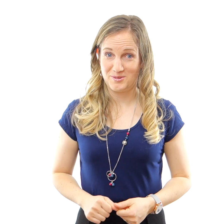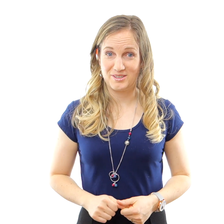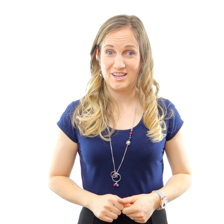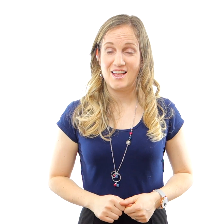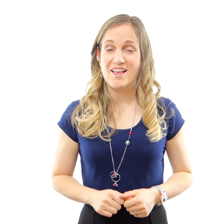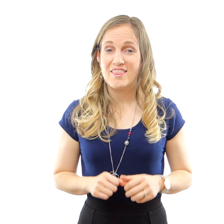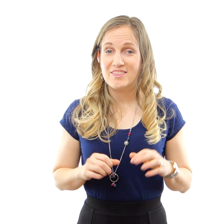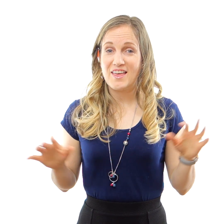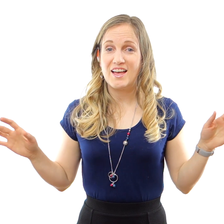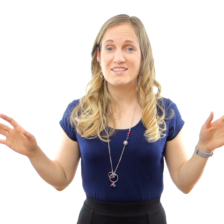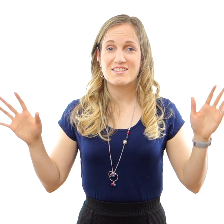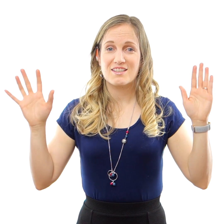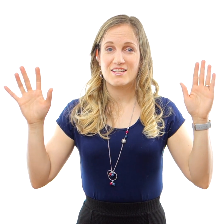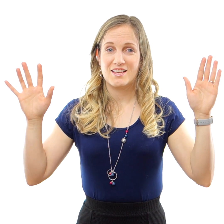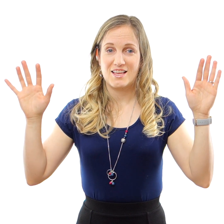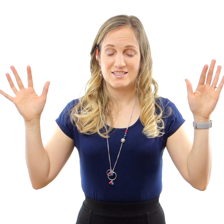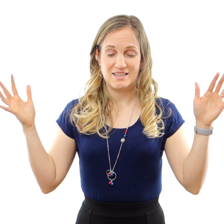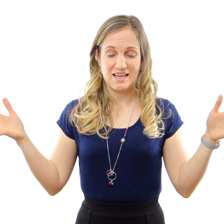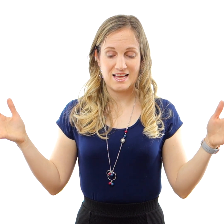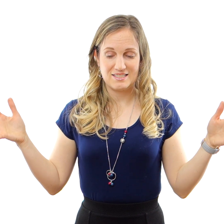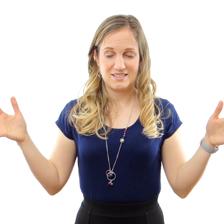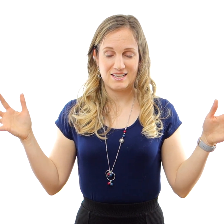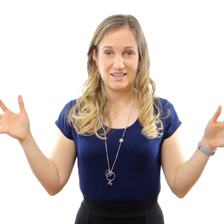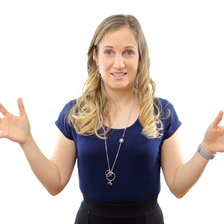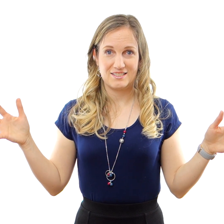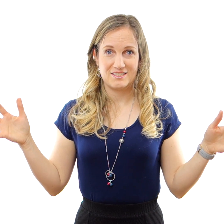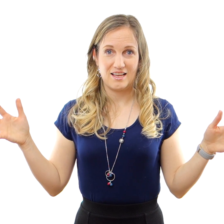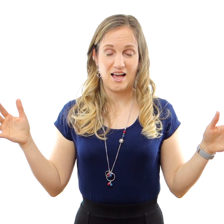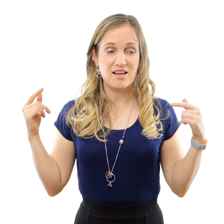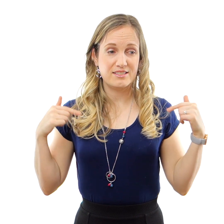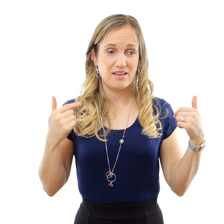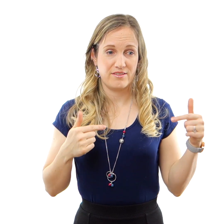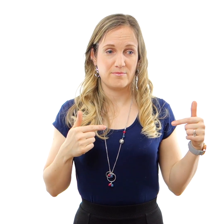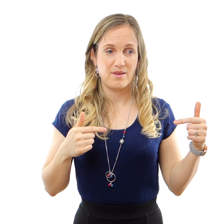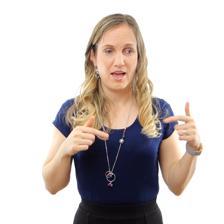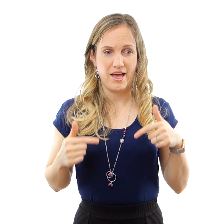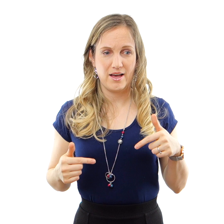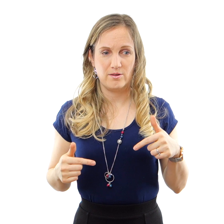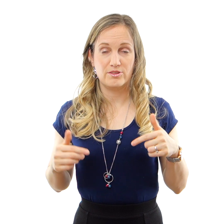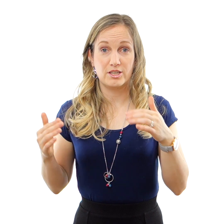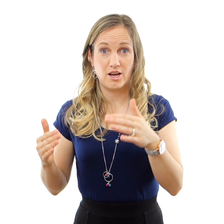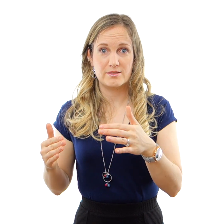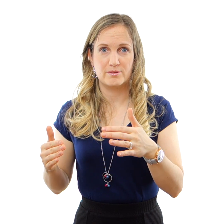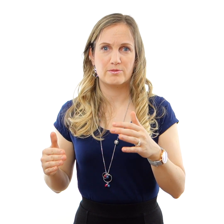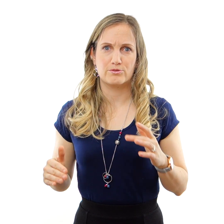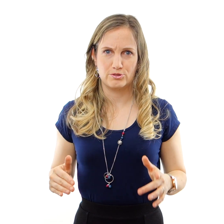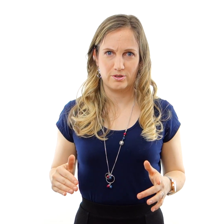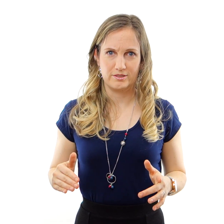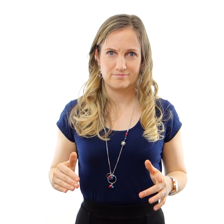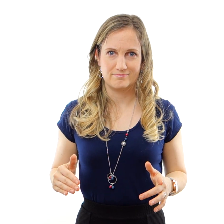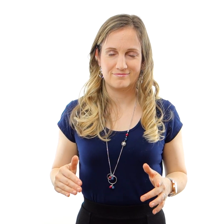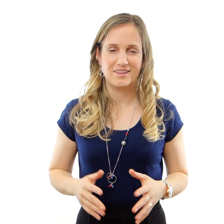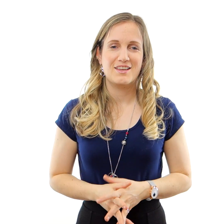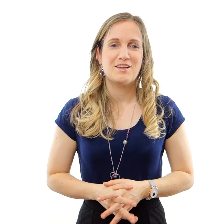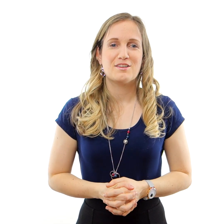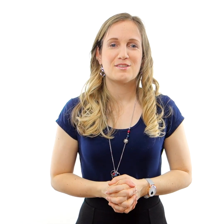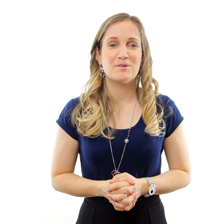restored. That has a lot in it. I'll tell them how the gospel was restored. So we're